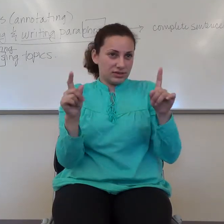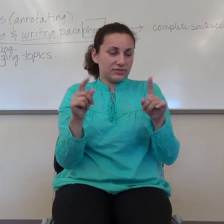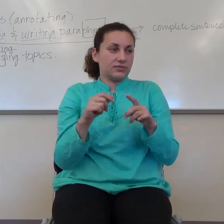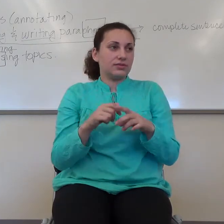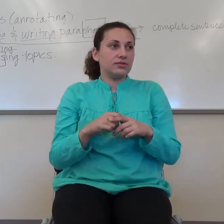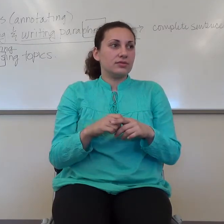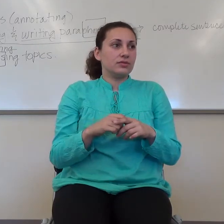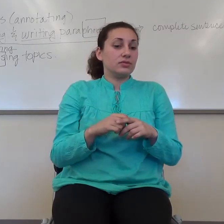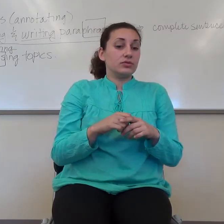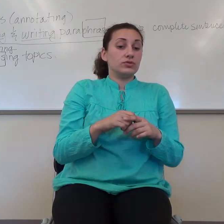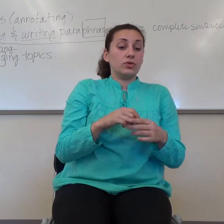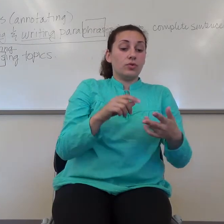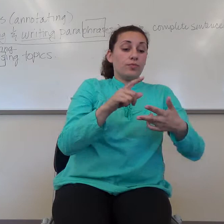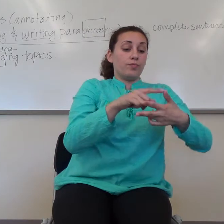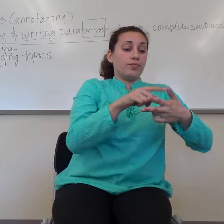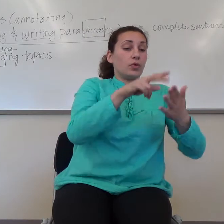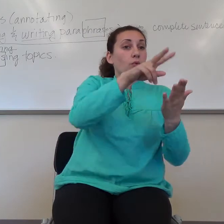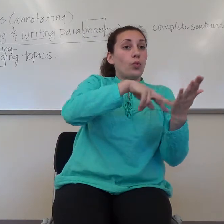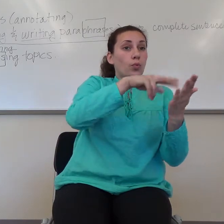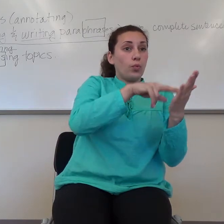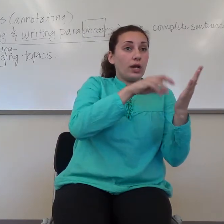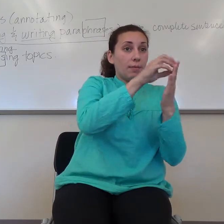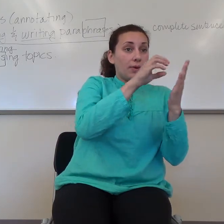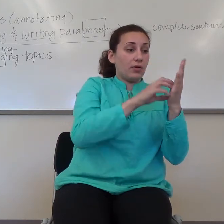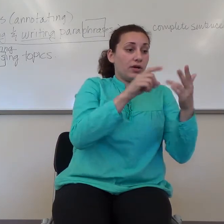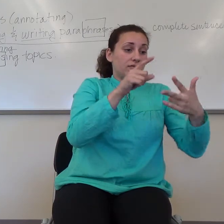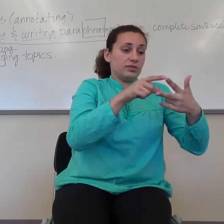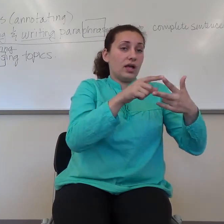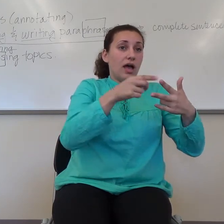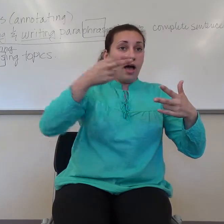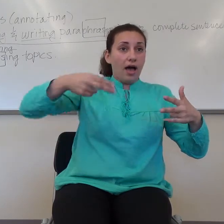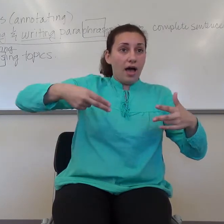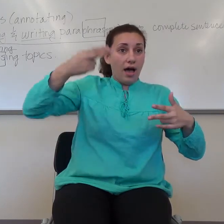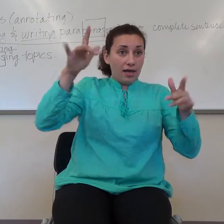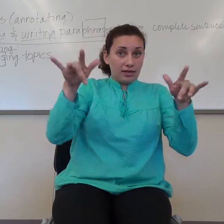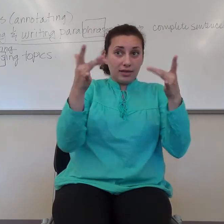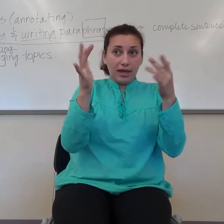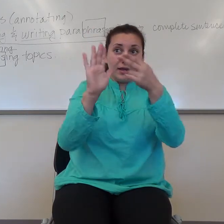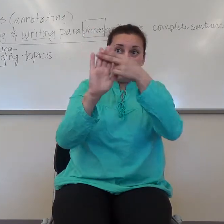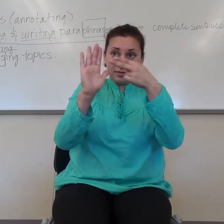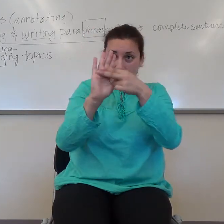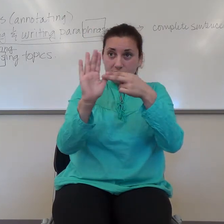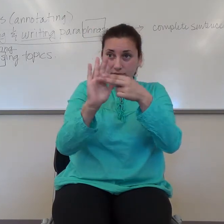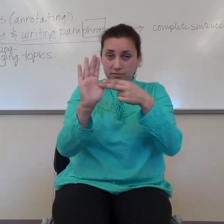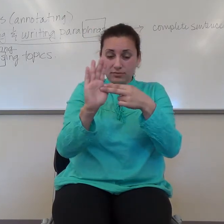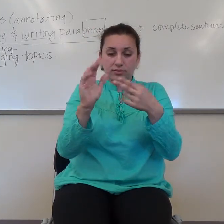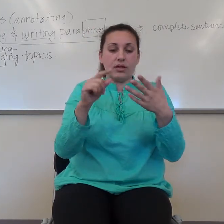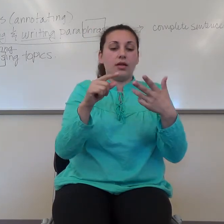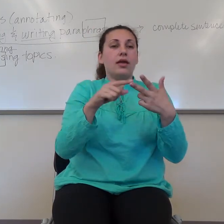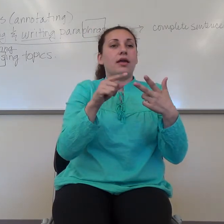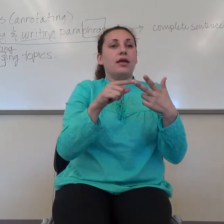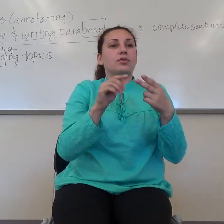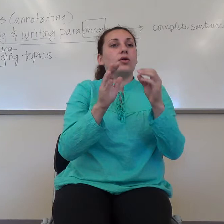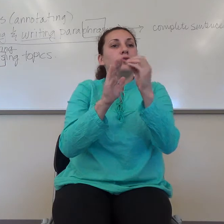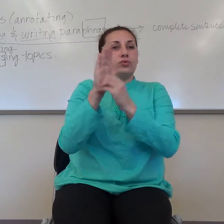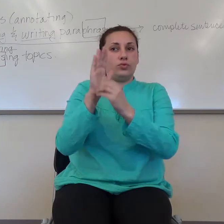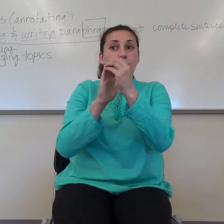and annotate, okay? And it says refer to your 2 handouts. Okay, I gave you that one that